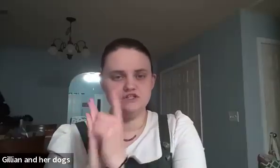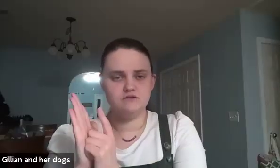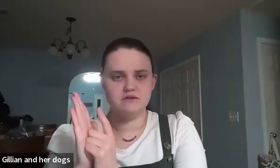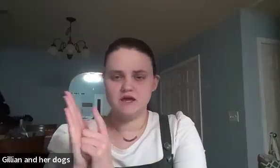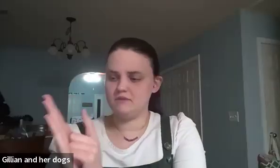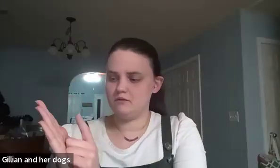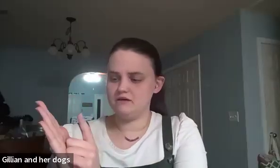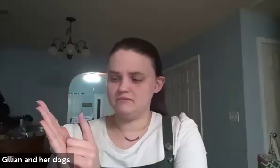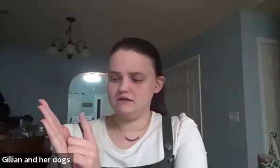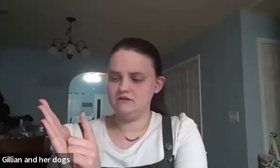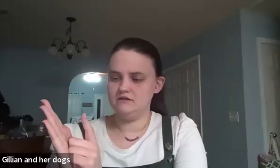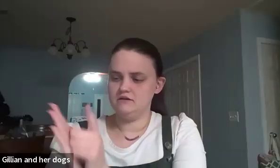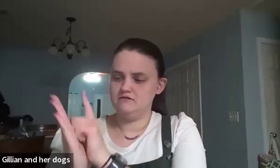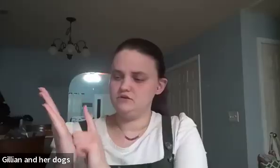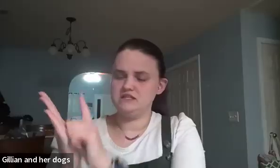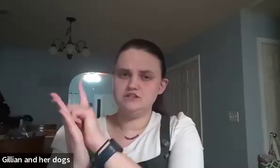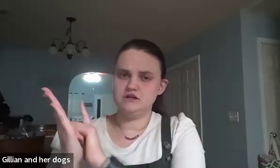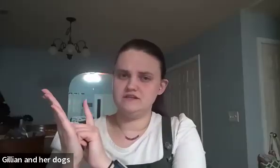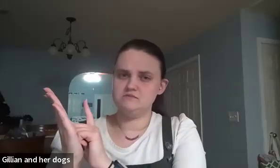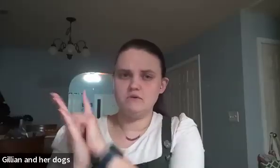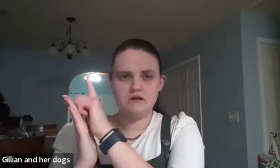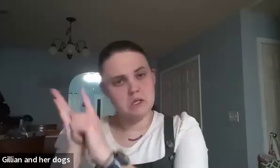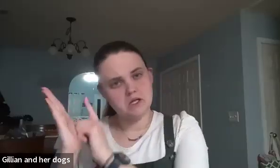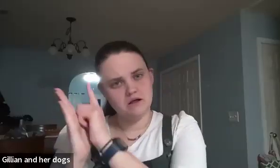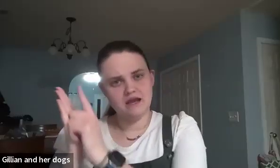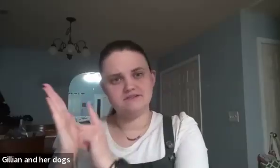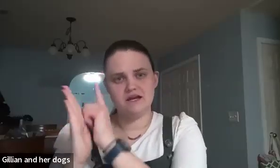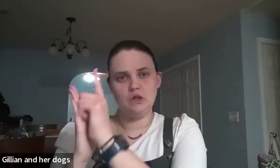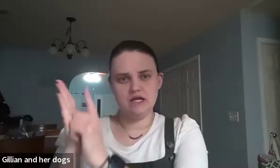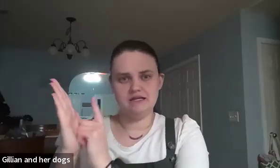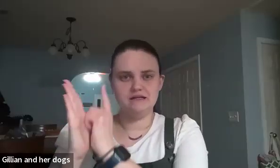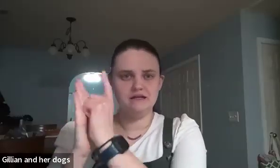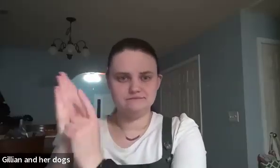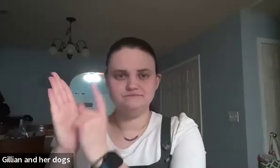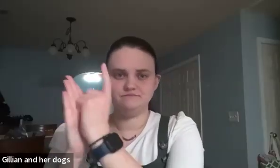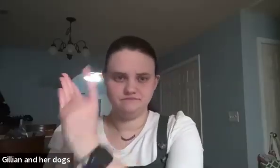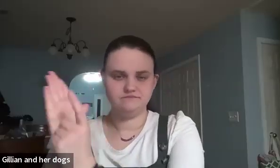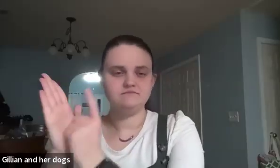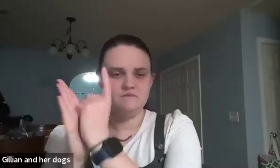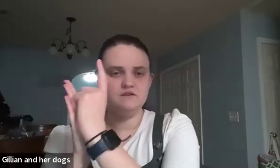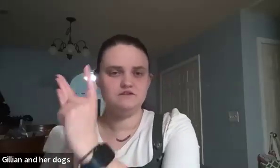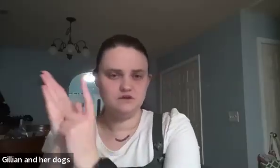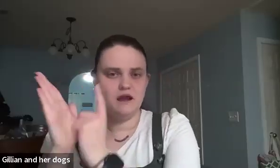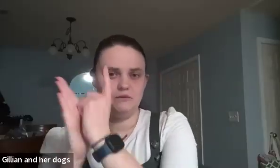to doing them that I'm like, wait a minute. If you did turn it this way, what would it look like? I have to kind of look at it again. So